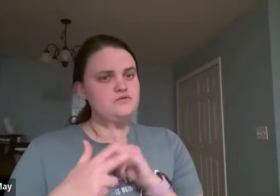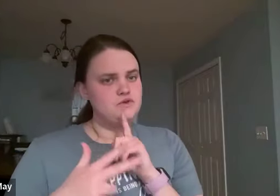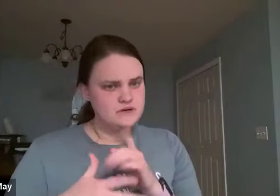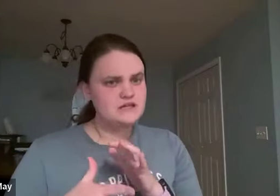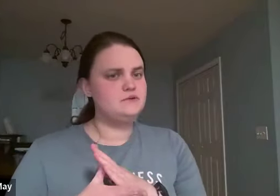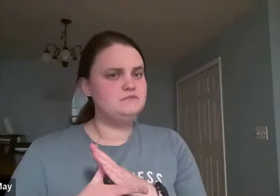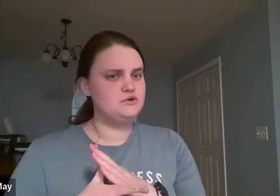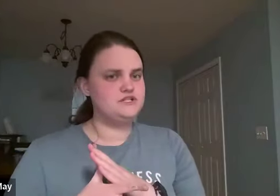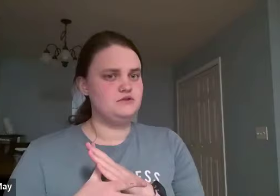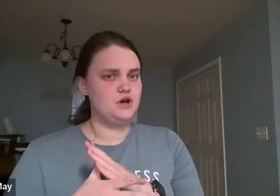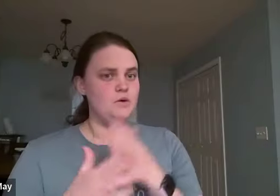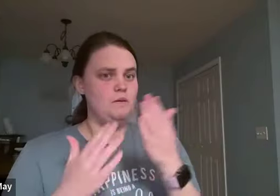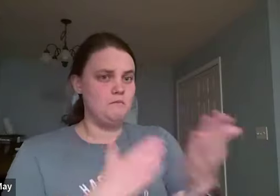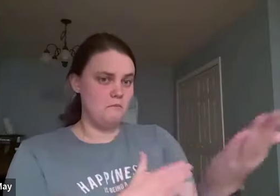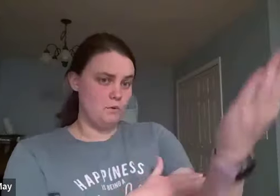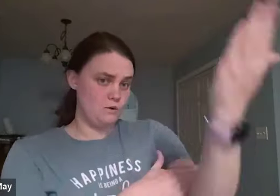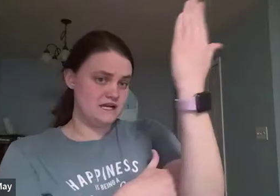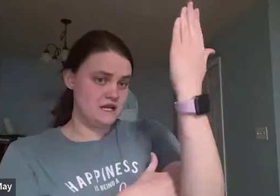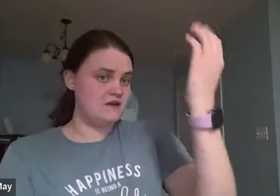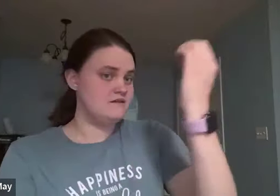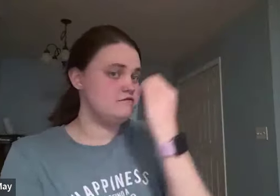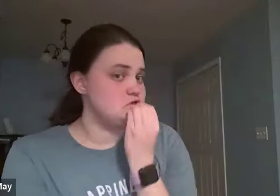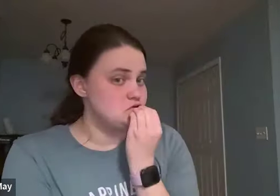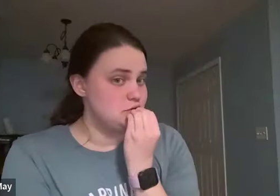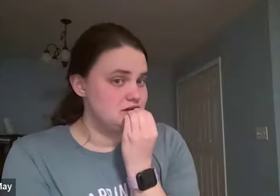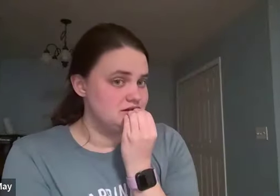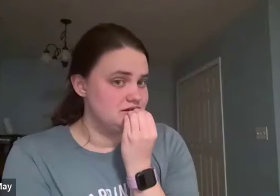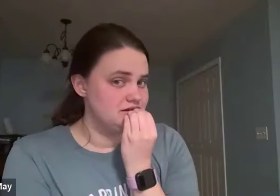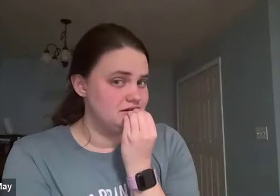you really would more so go morning food.